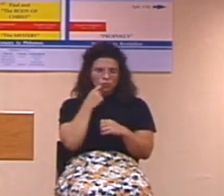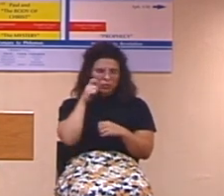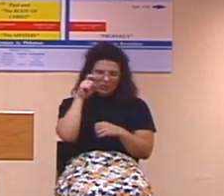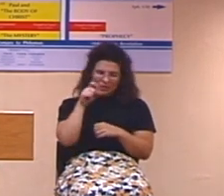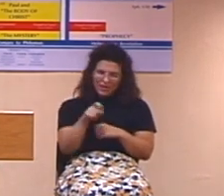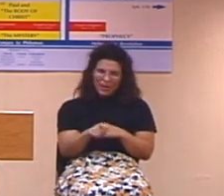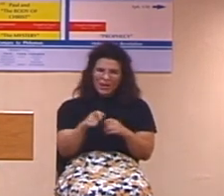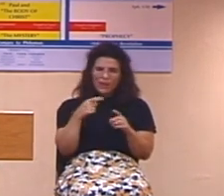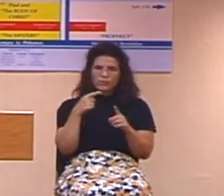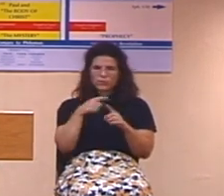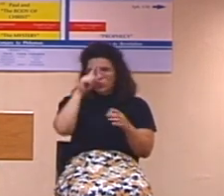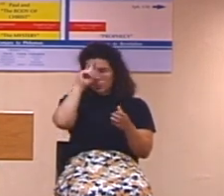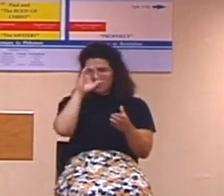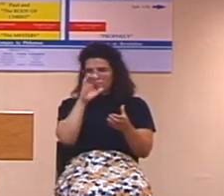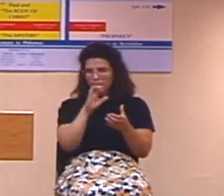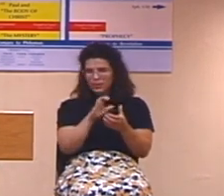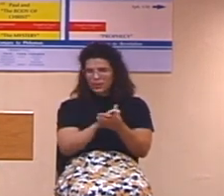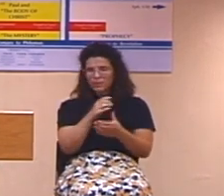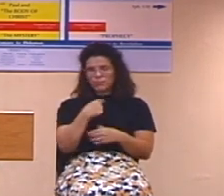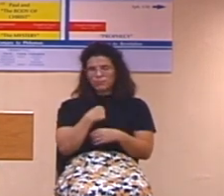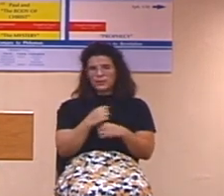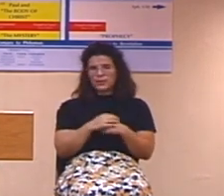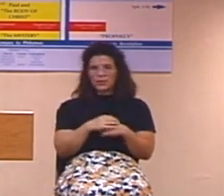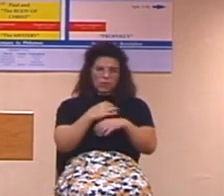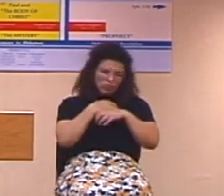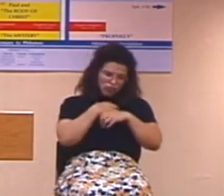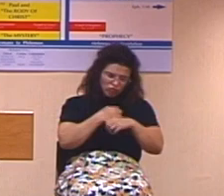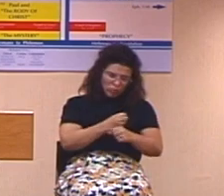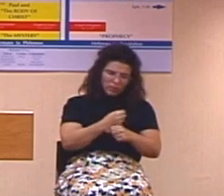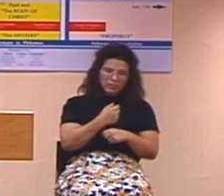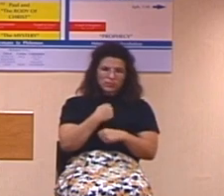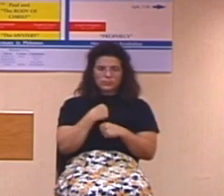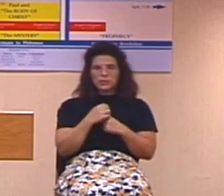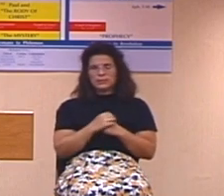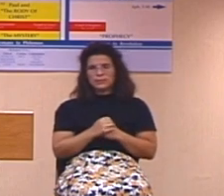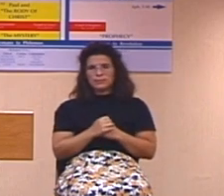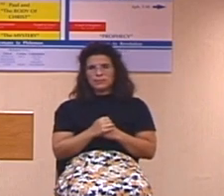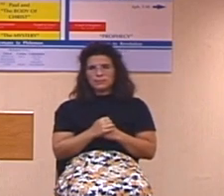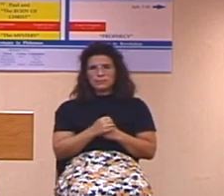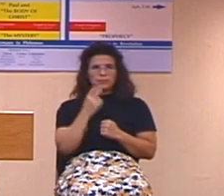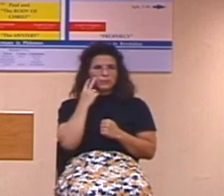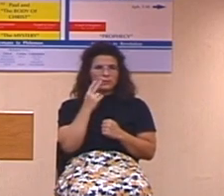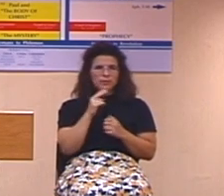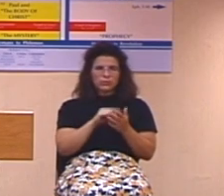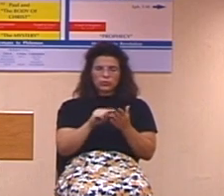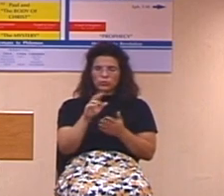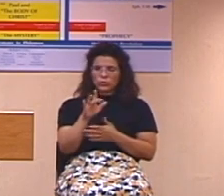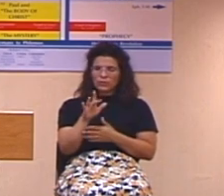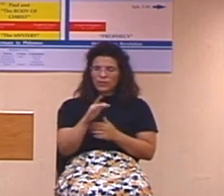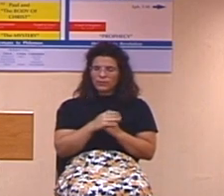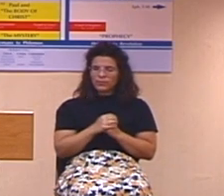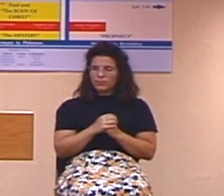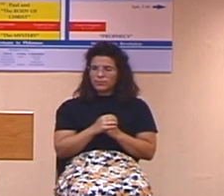to believe me. Trust me. Look at verse